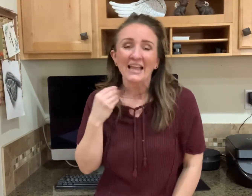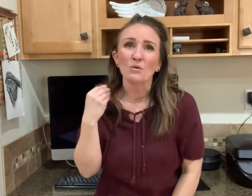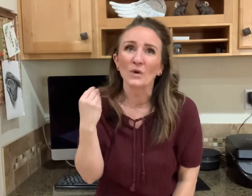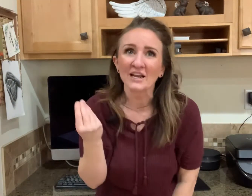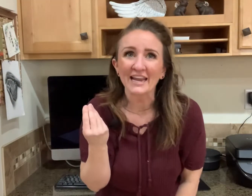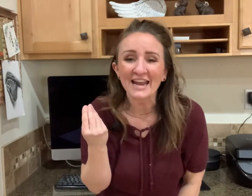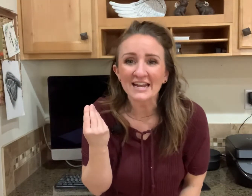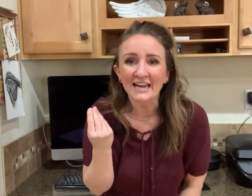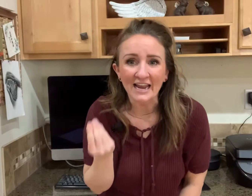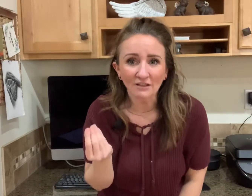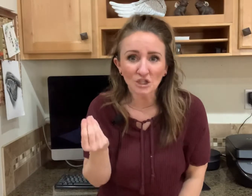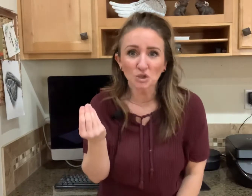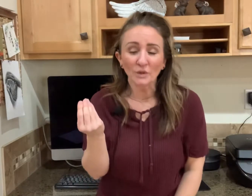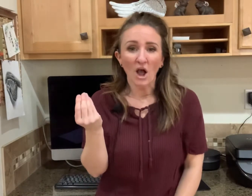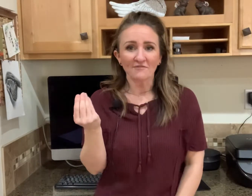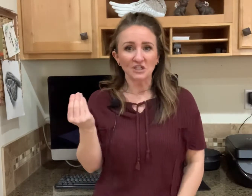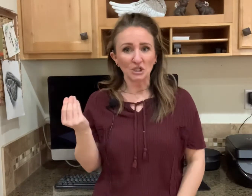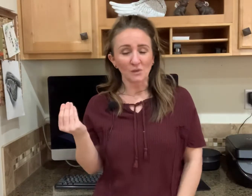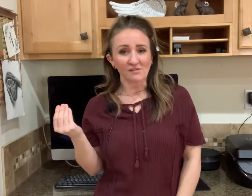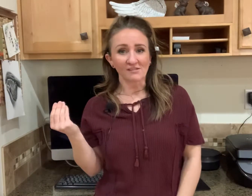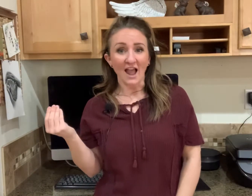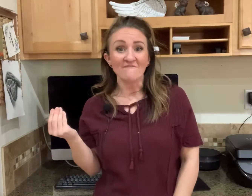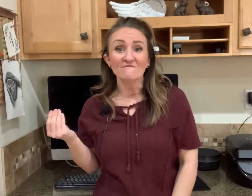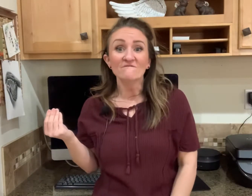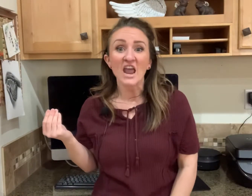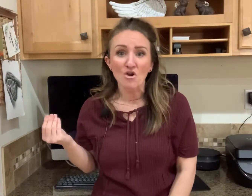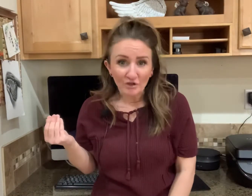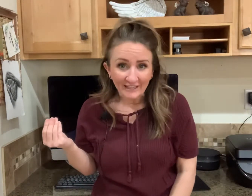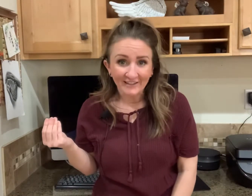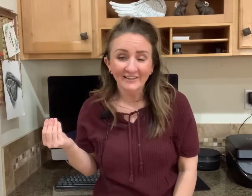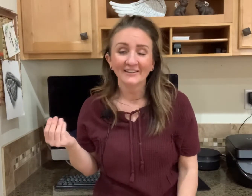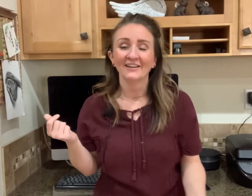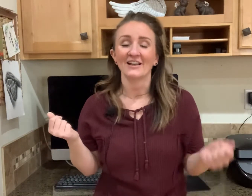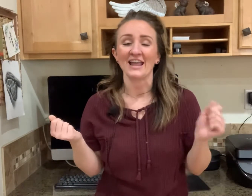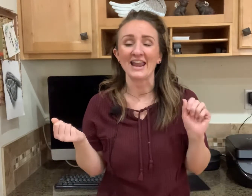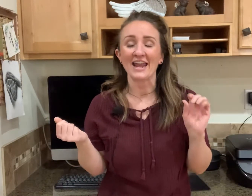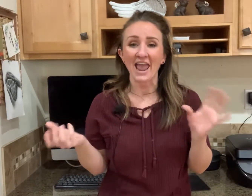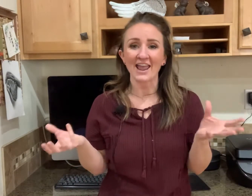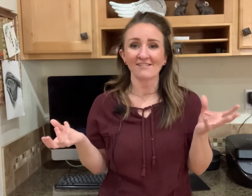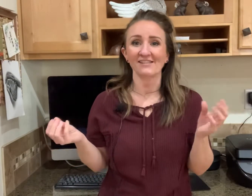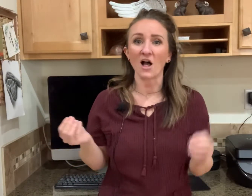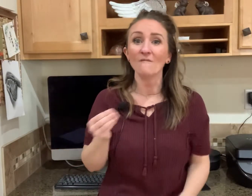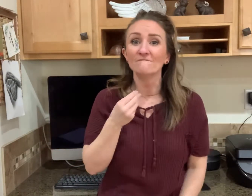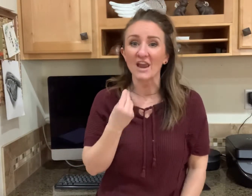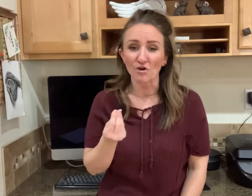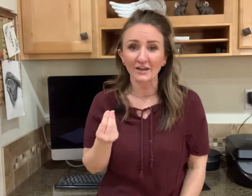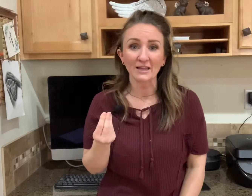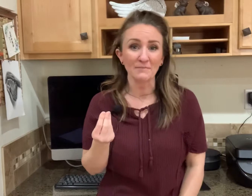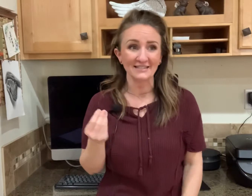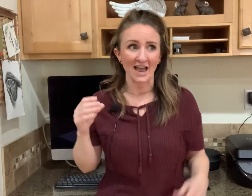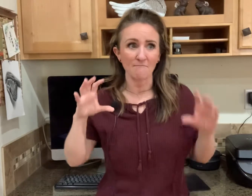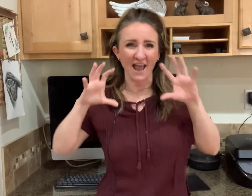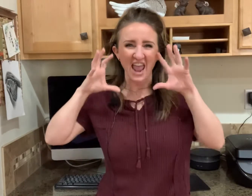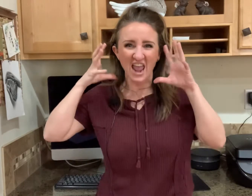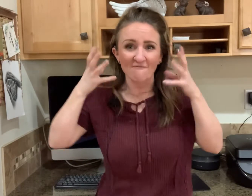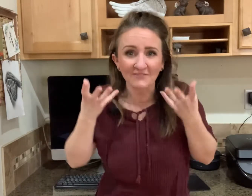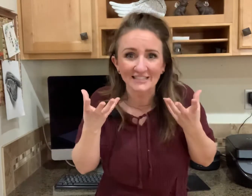When in English, we often use the sign very. In ASL, very can be done by emphasizing